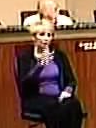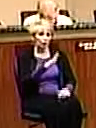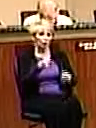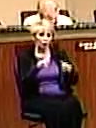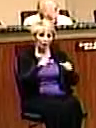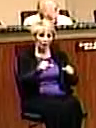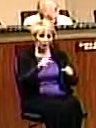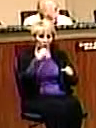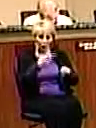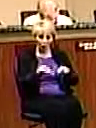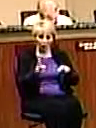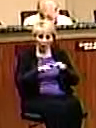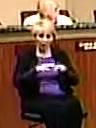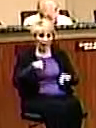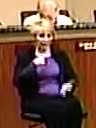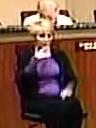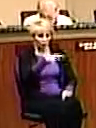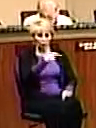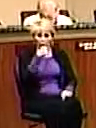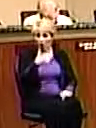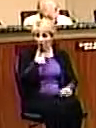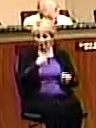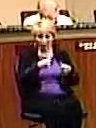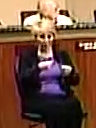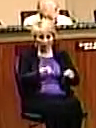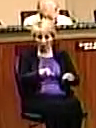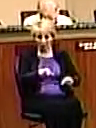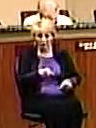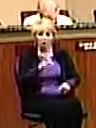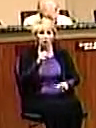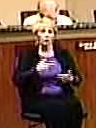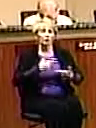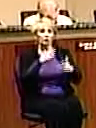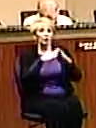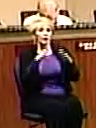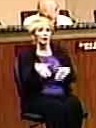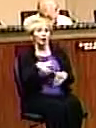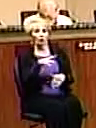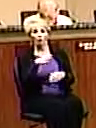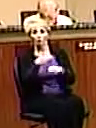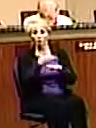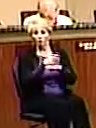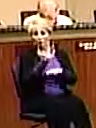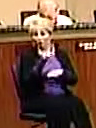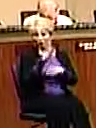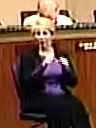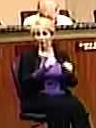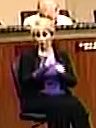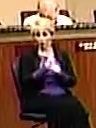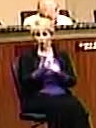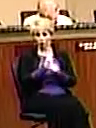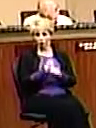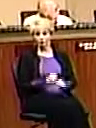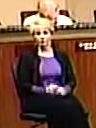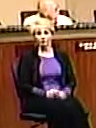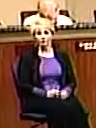deposit was going up. And I said, ma'am, you don't have a deposit. She's lived in her house 35 years.